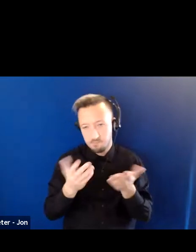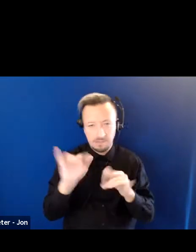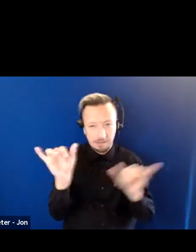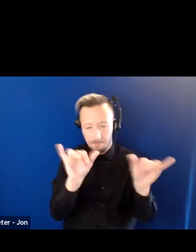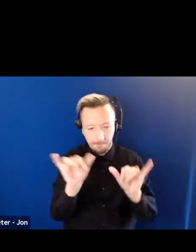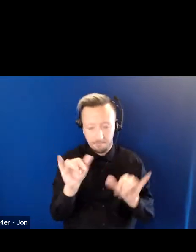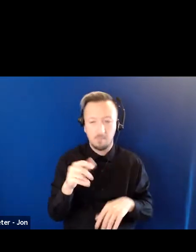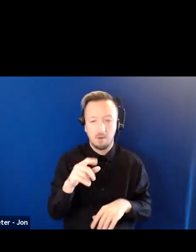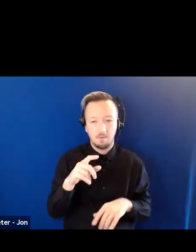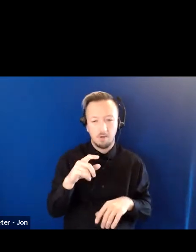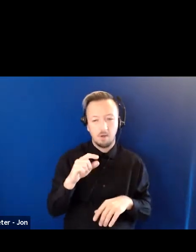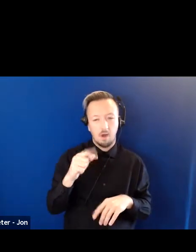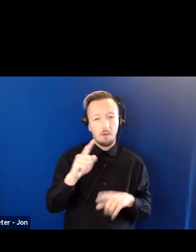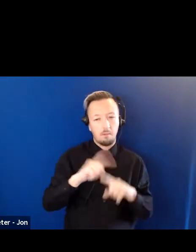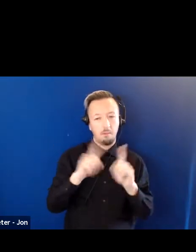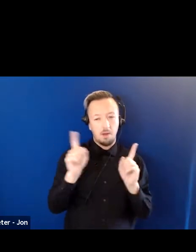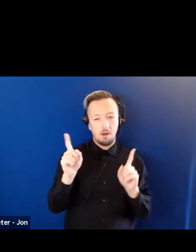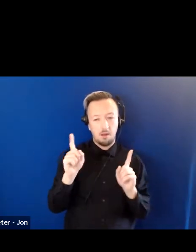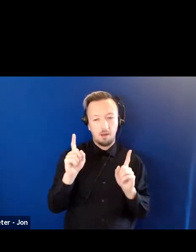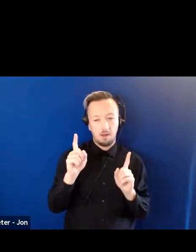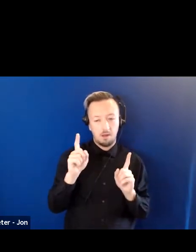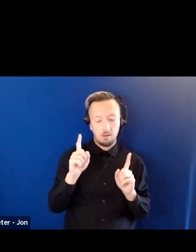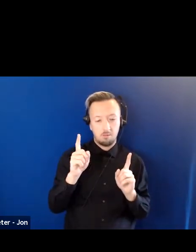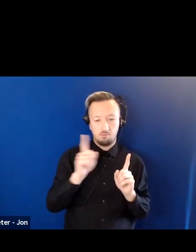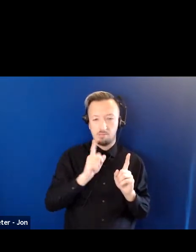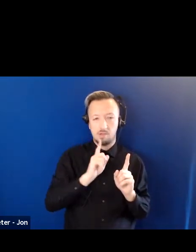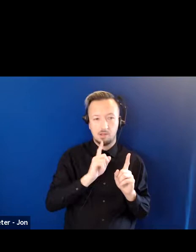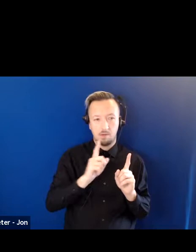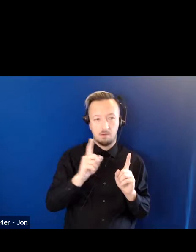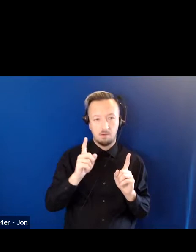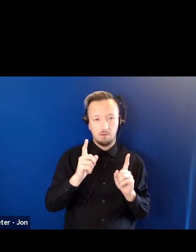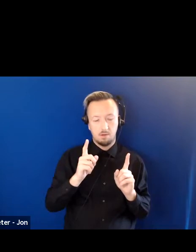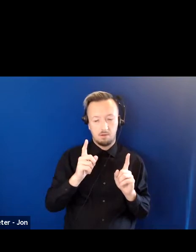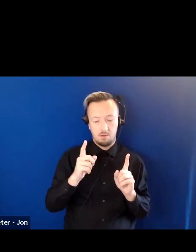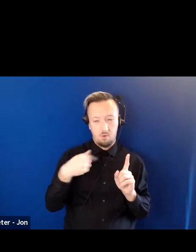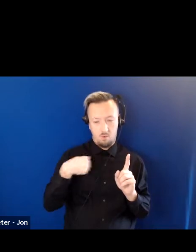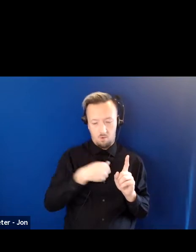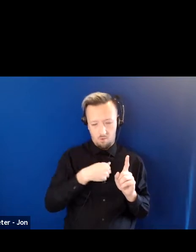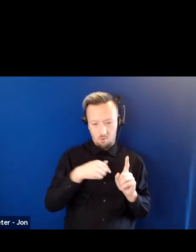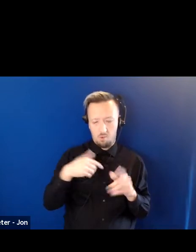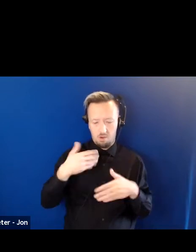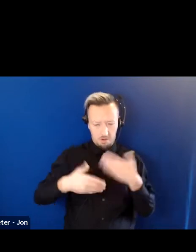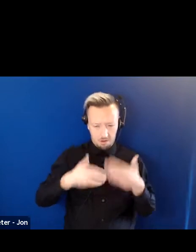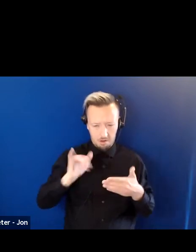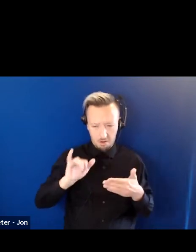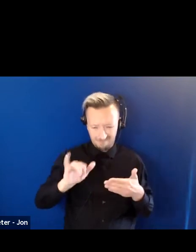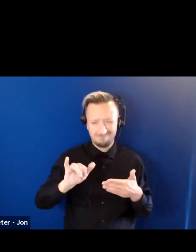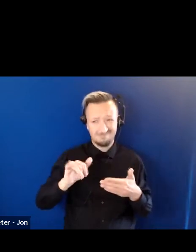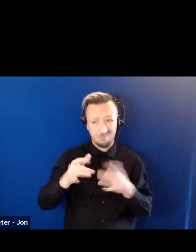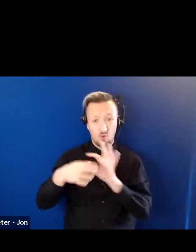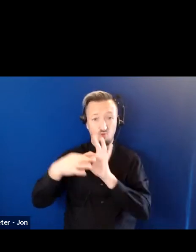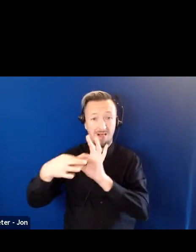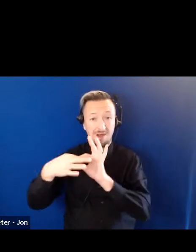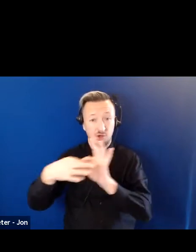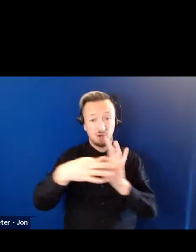We found that it is almost imperative to have these relationships because we want to